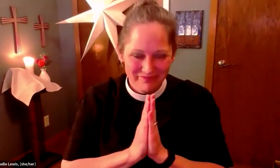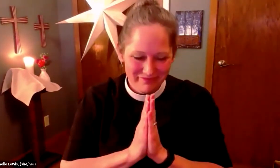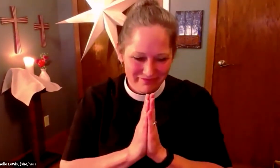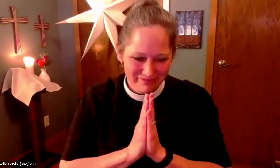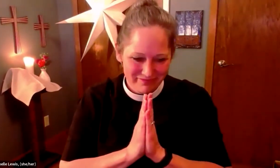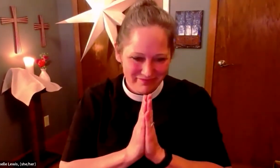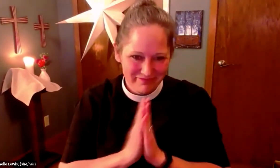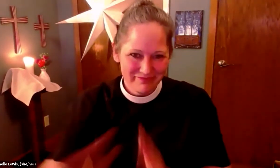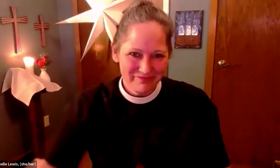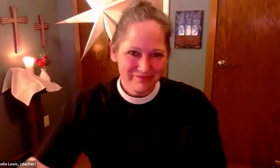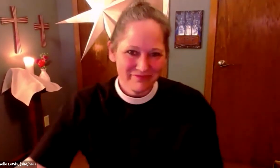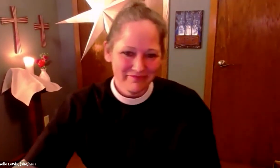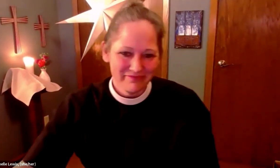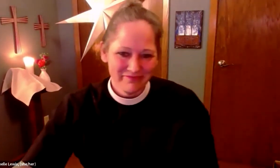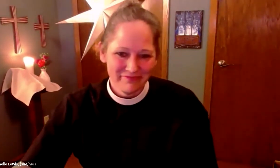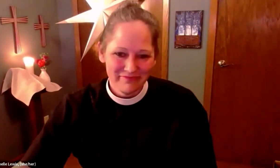Amen.